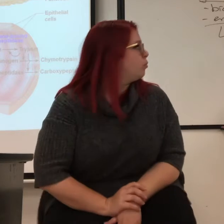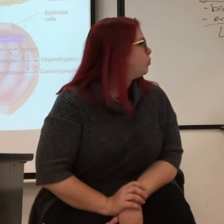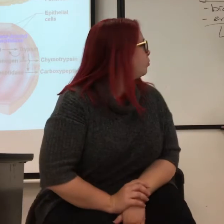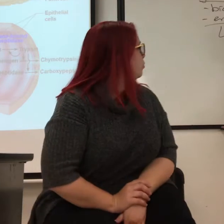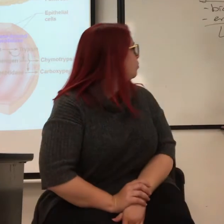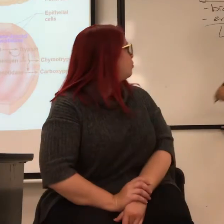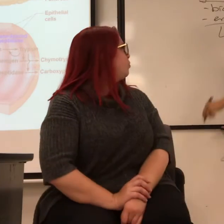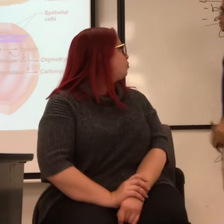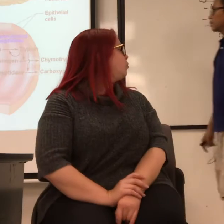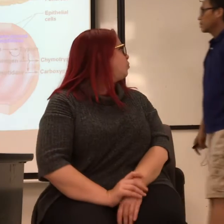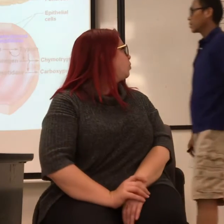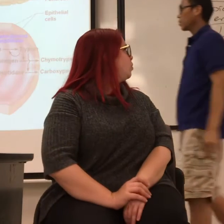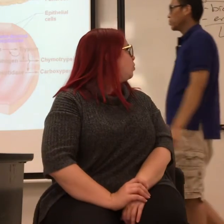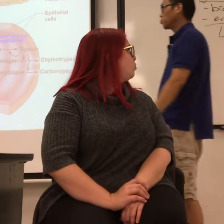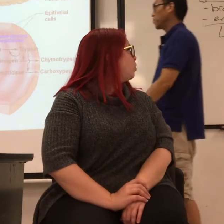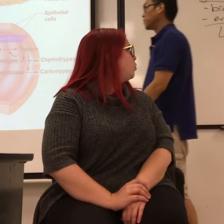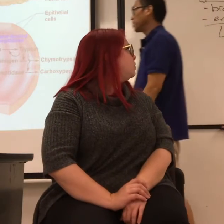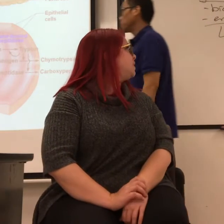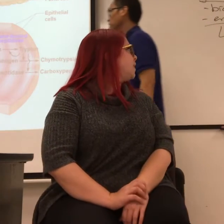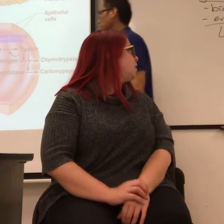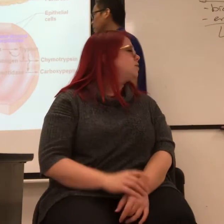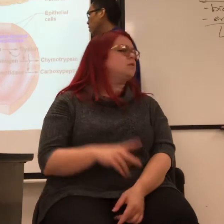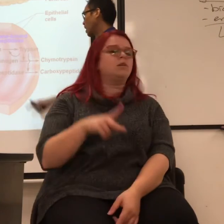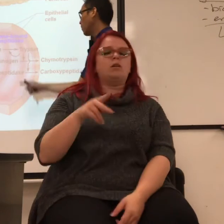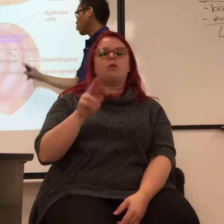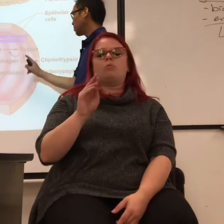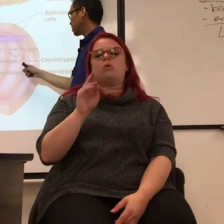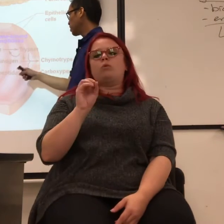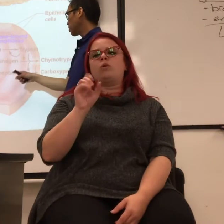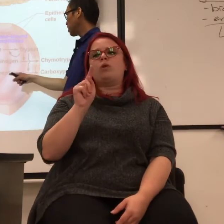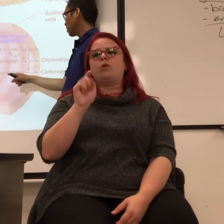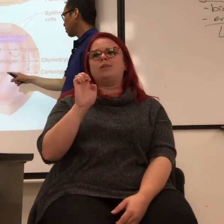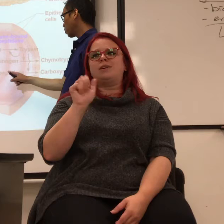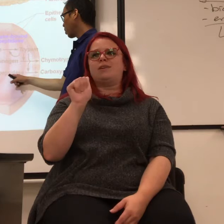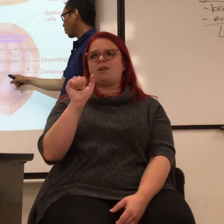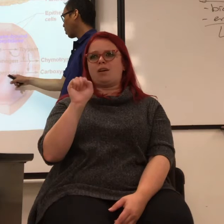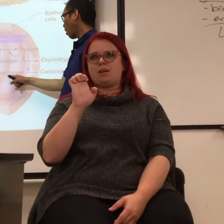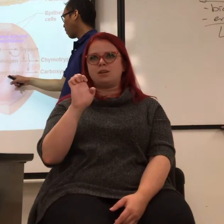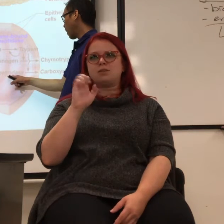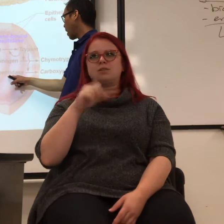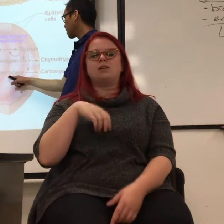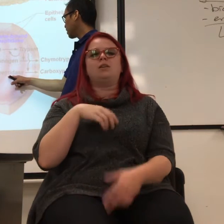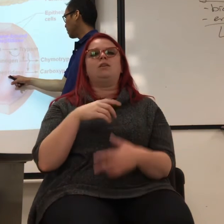The proteases include trypsinogen, chymotrypsinogen,